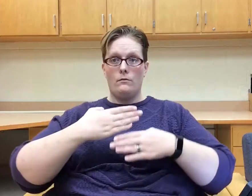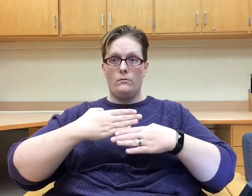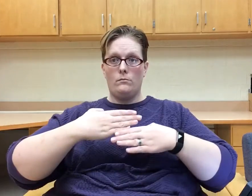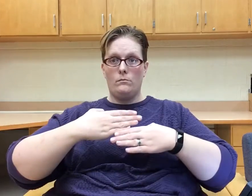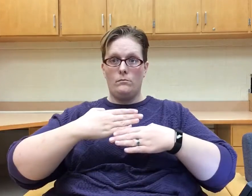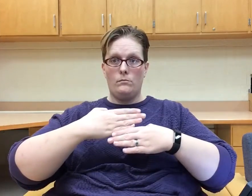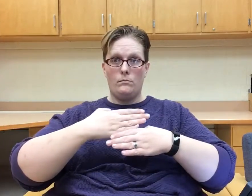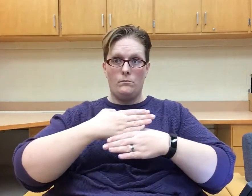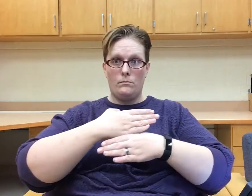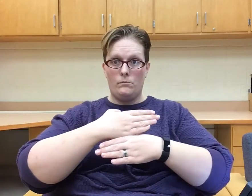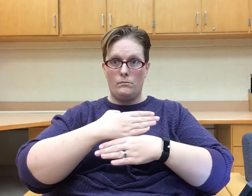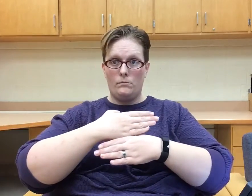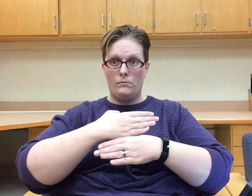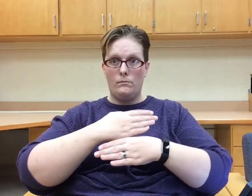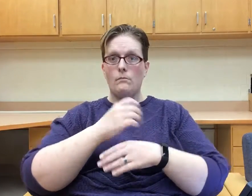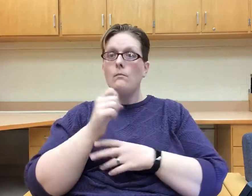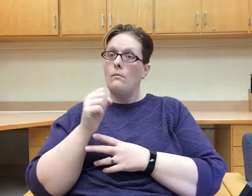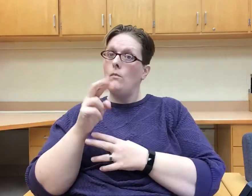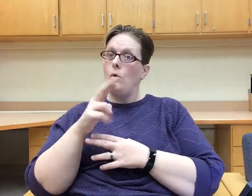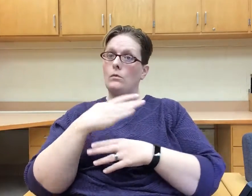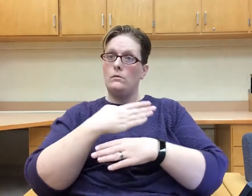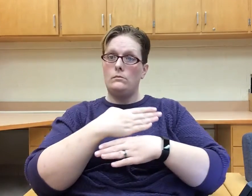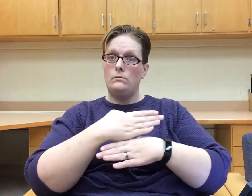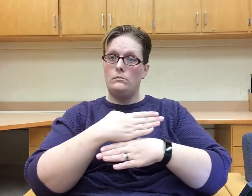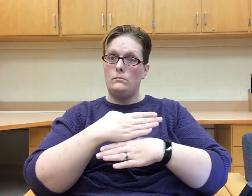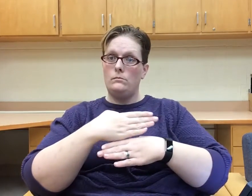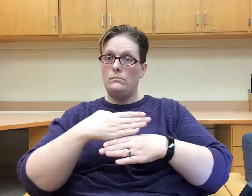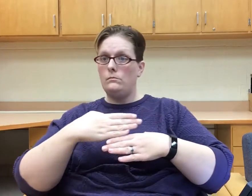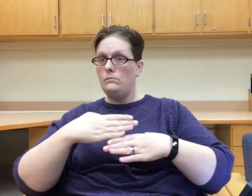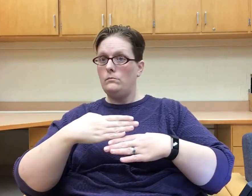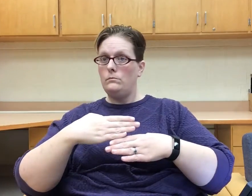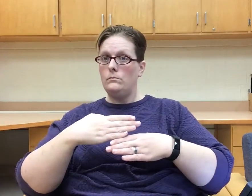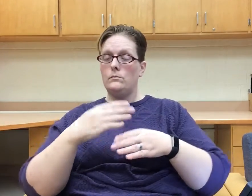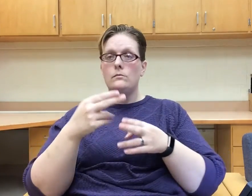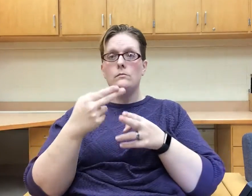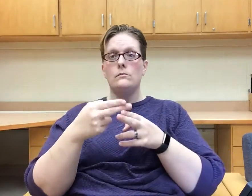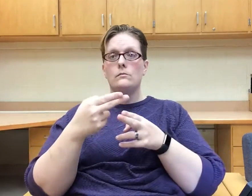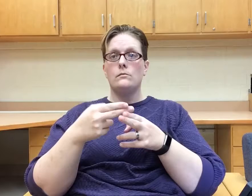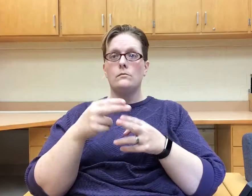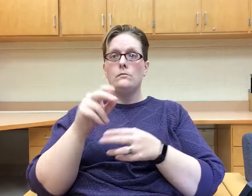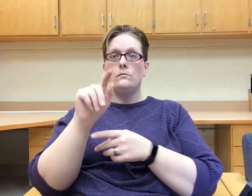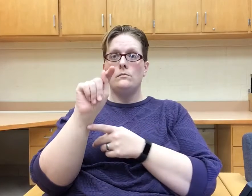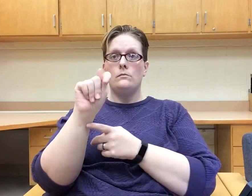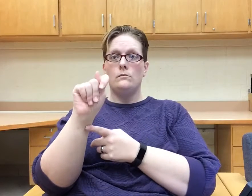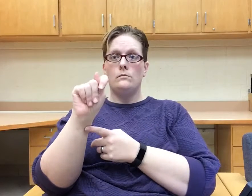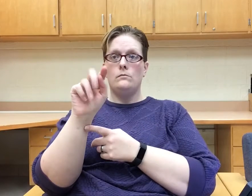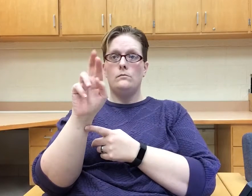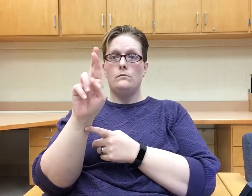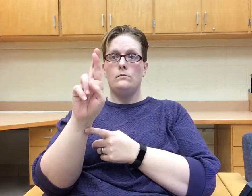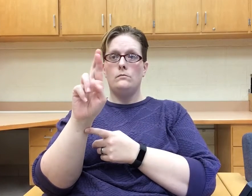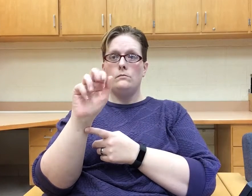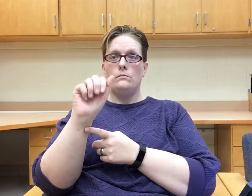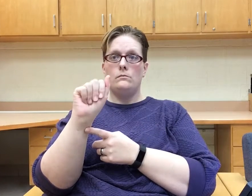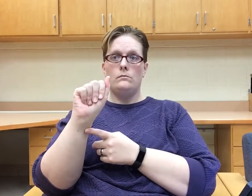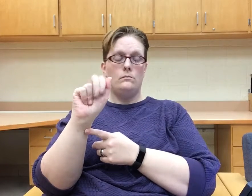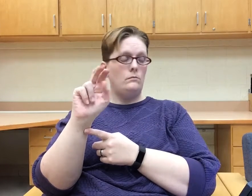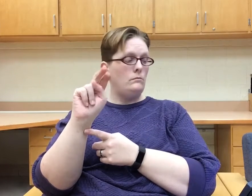If they slide past each other, or going backwards or forwards, it's called